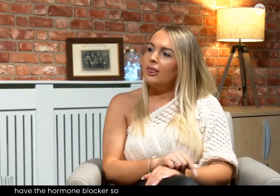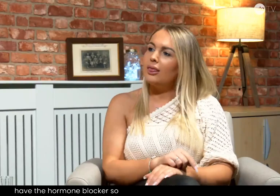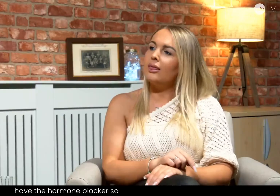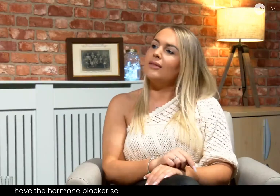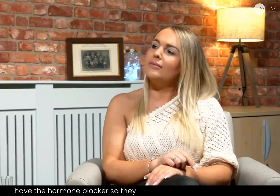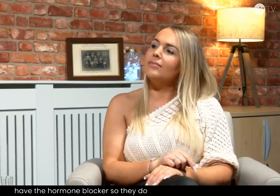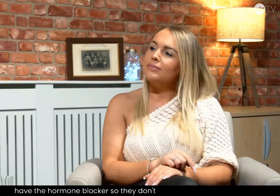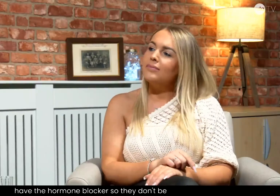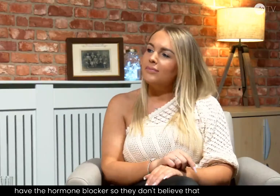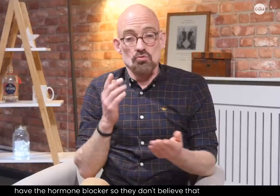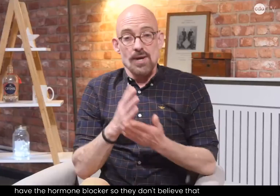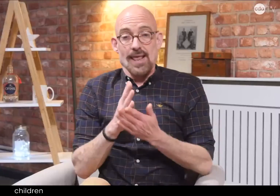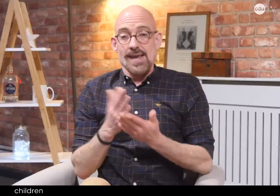have it. It's quite risky.